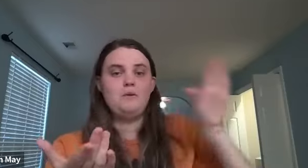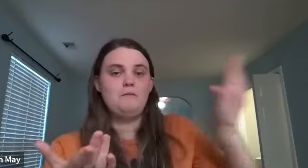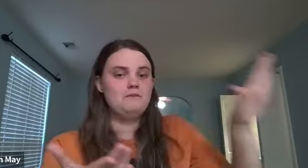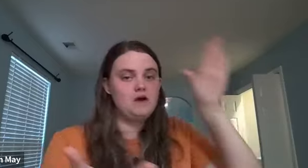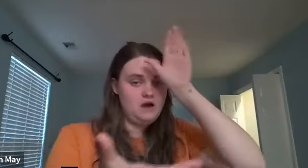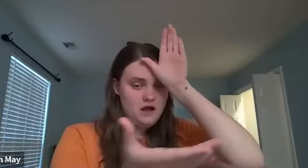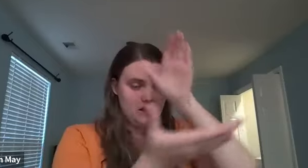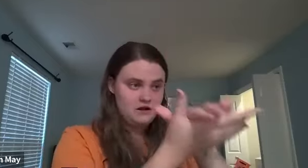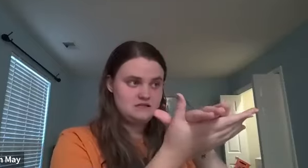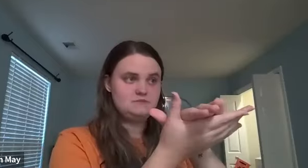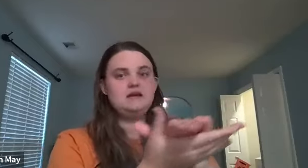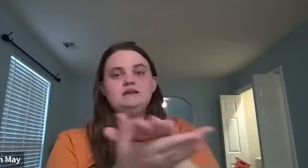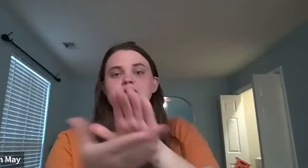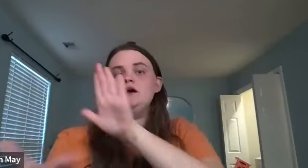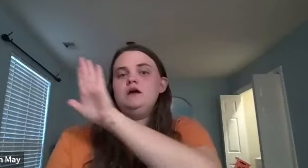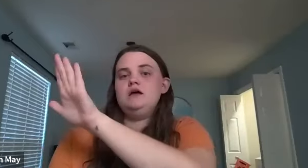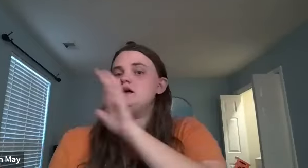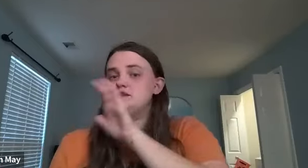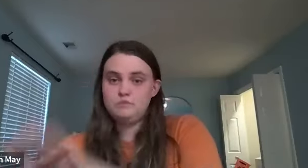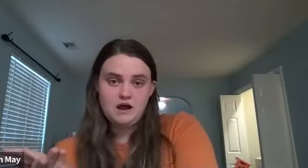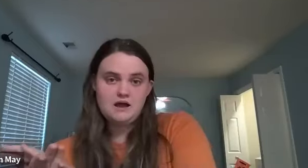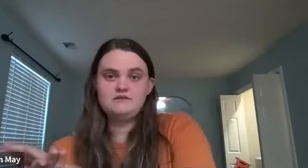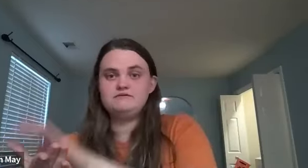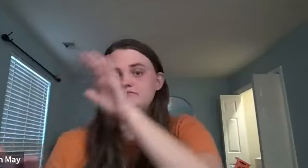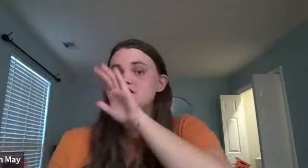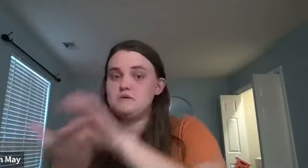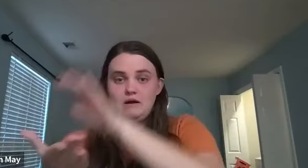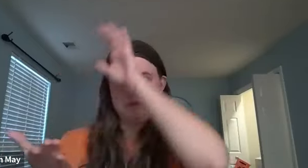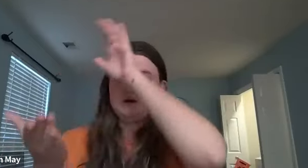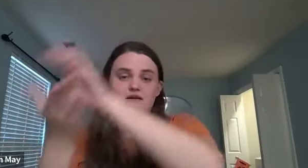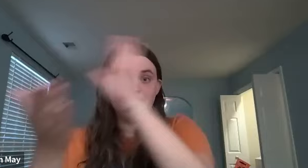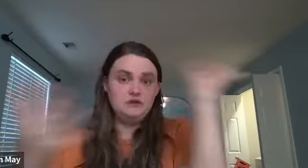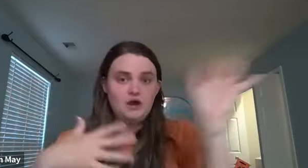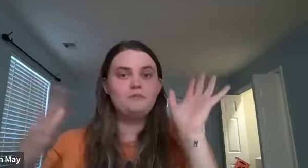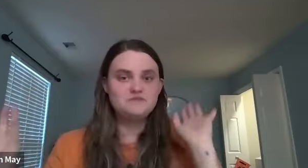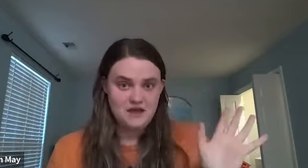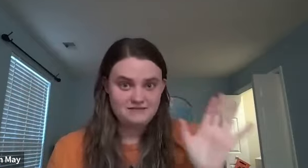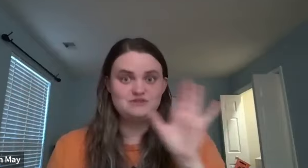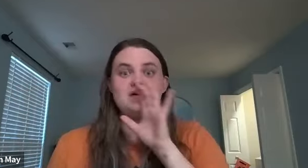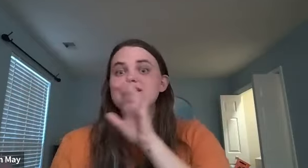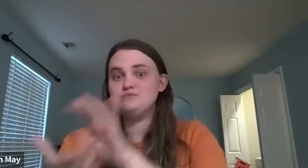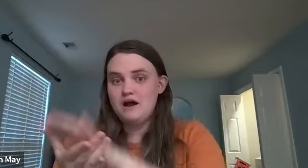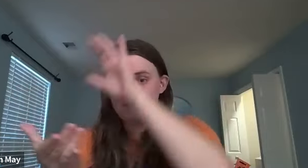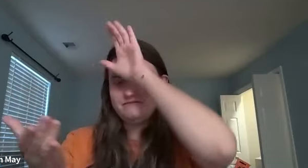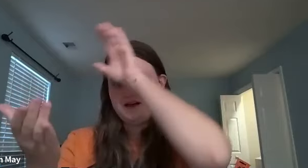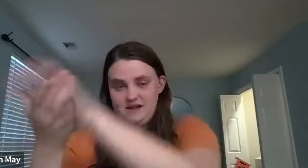So her husband, his wife, their wife, whatever, you know, so that's wife,